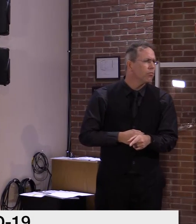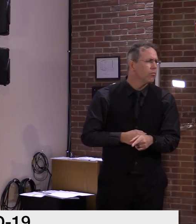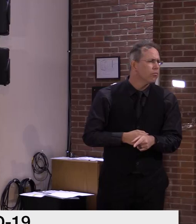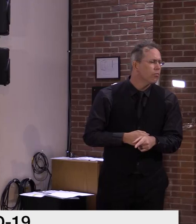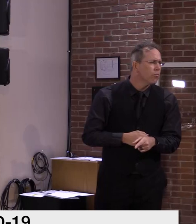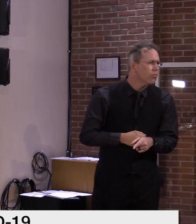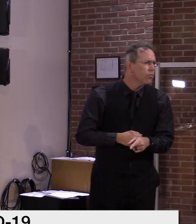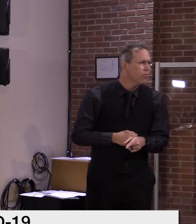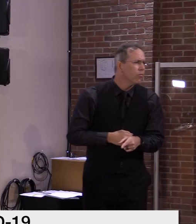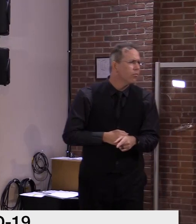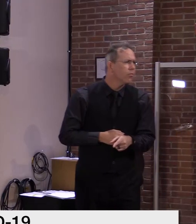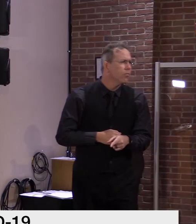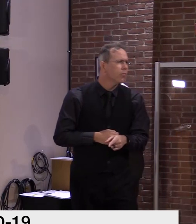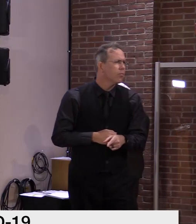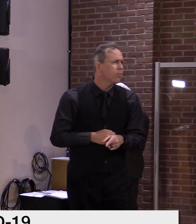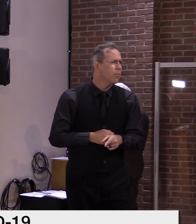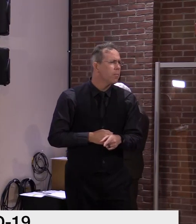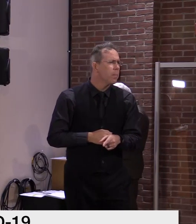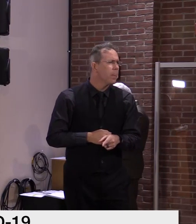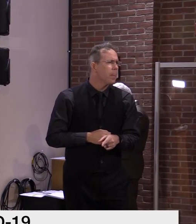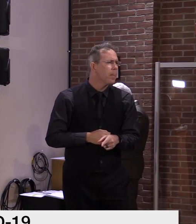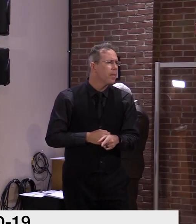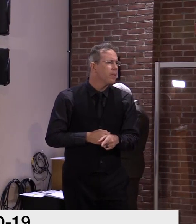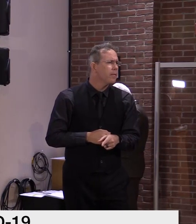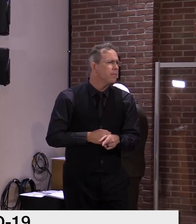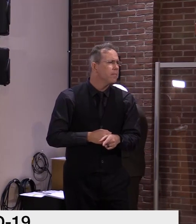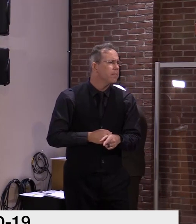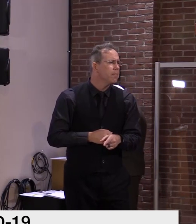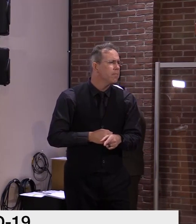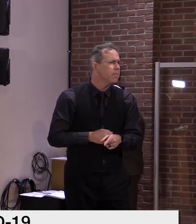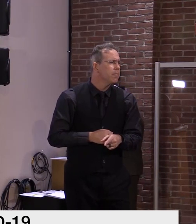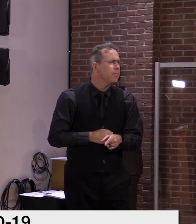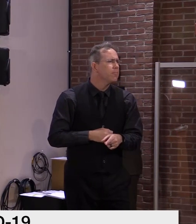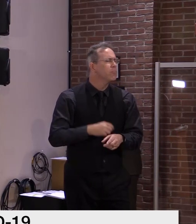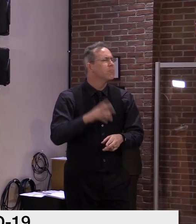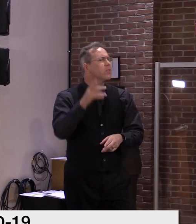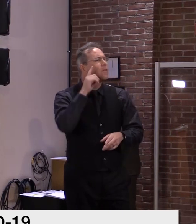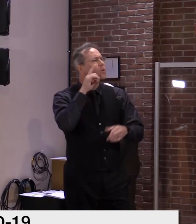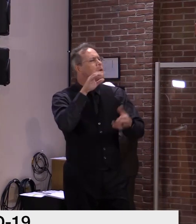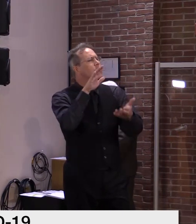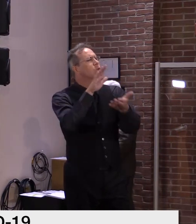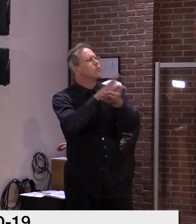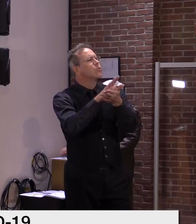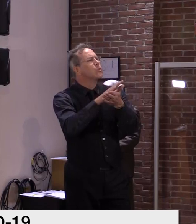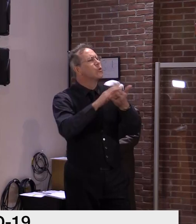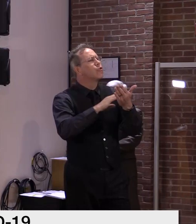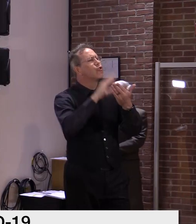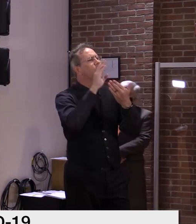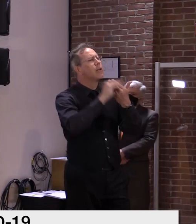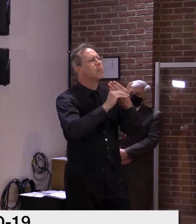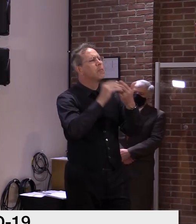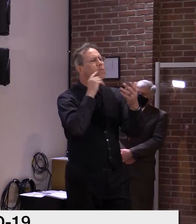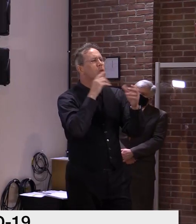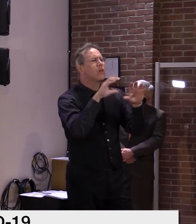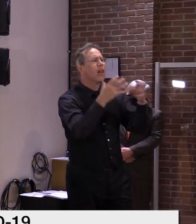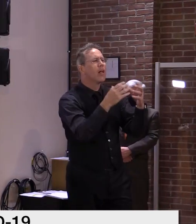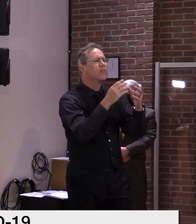a requirement or a recommendation at the state agency level or in any school